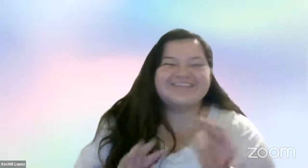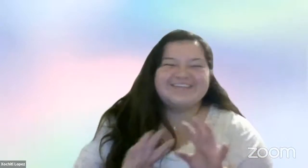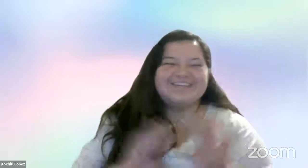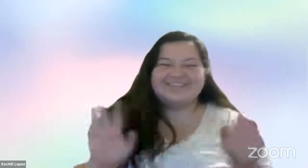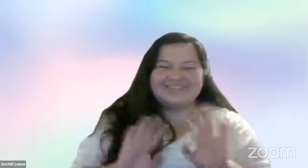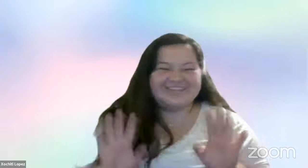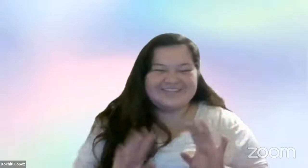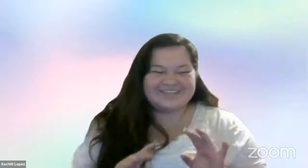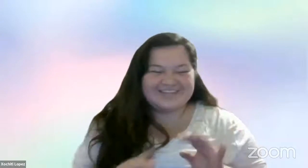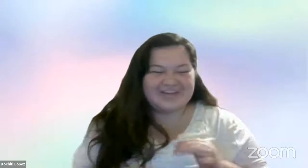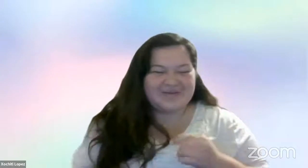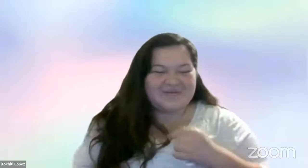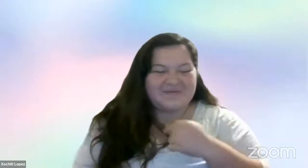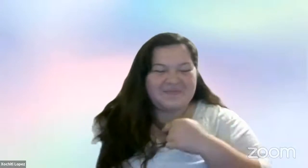Okay, how do I get this out? Sorry.